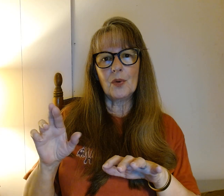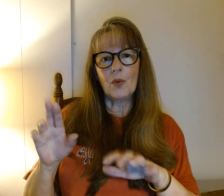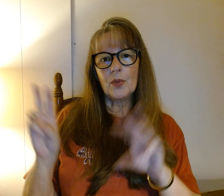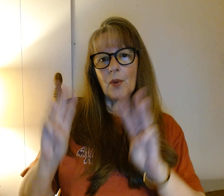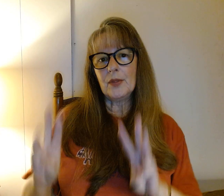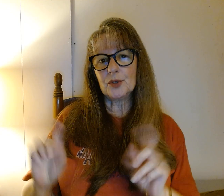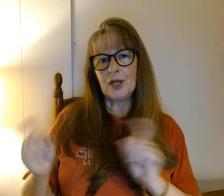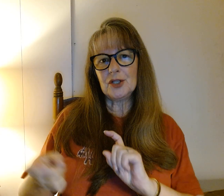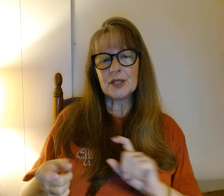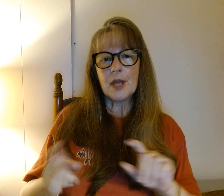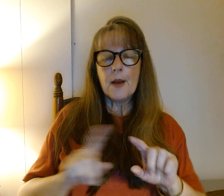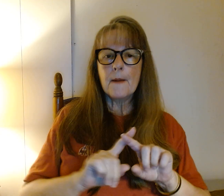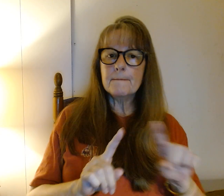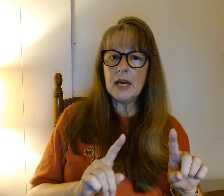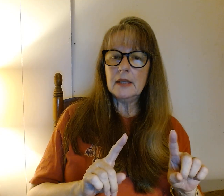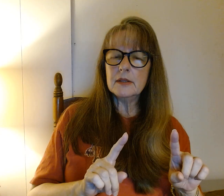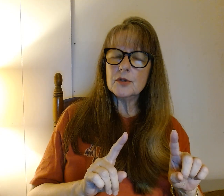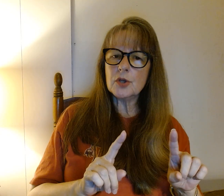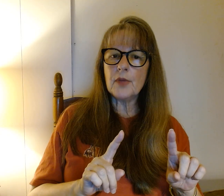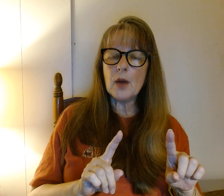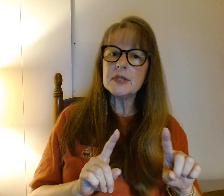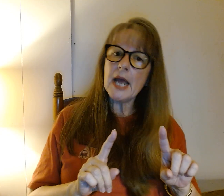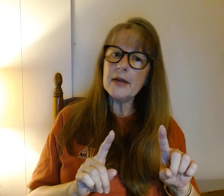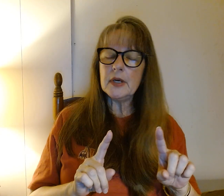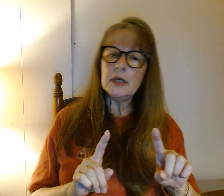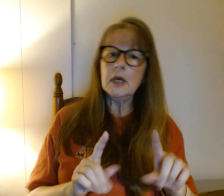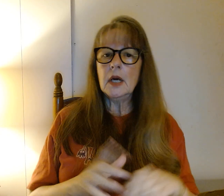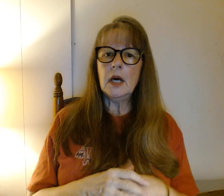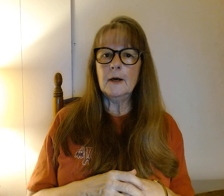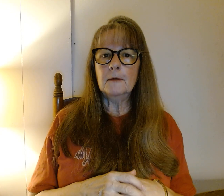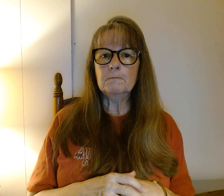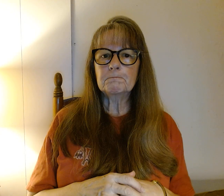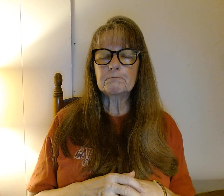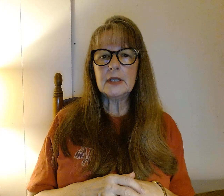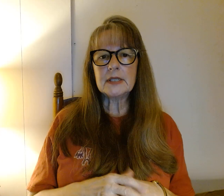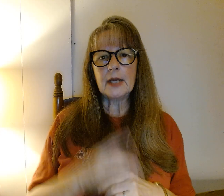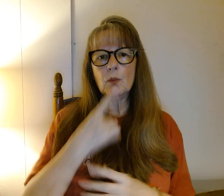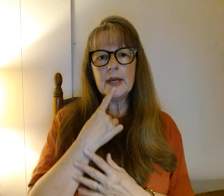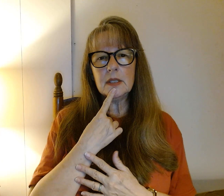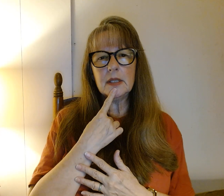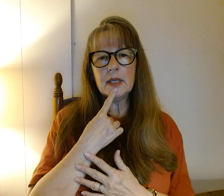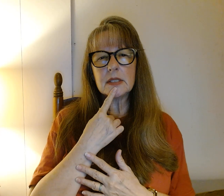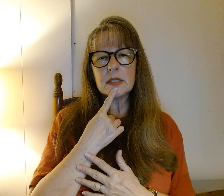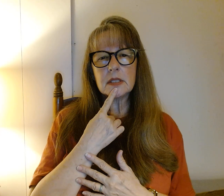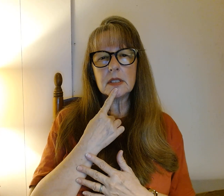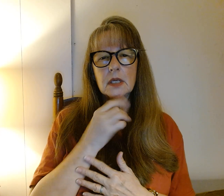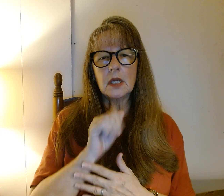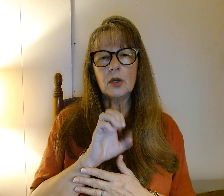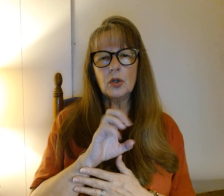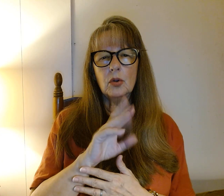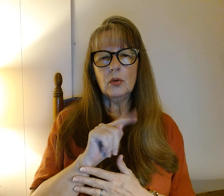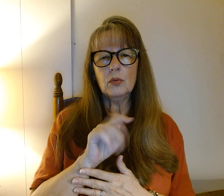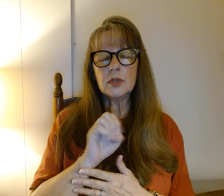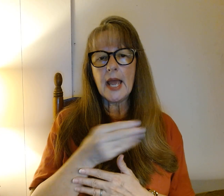the weather changes. But so that was kind of a it's like, well, it's acute